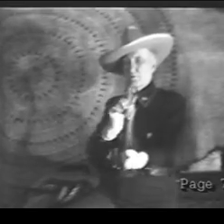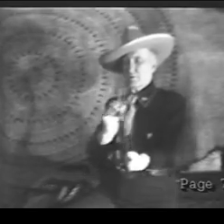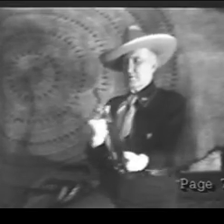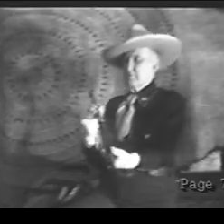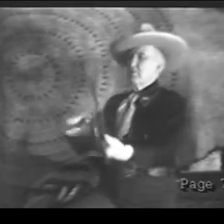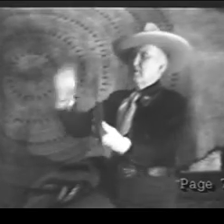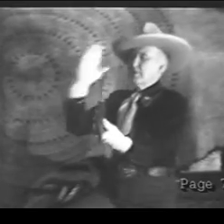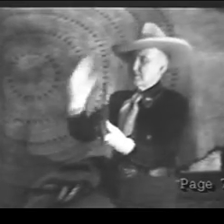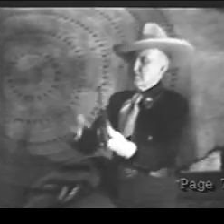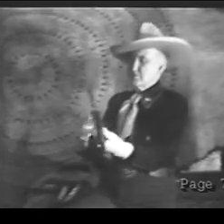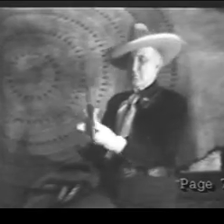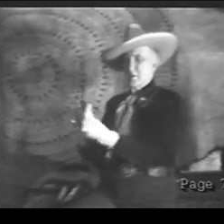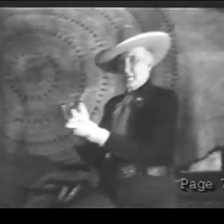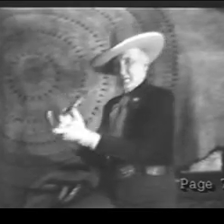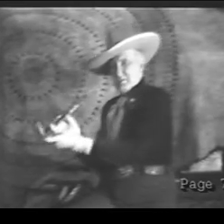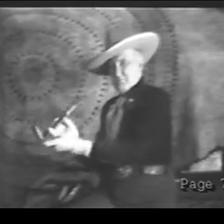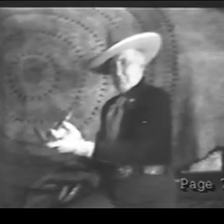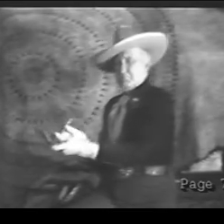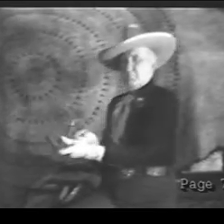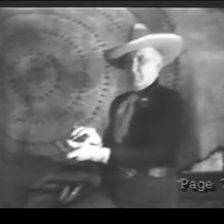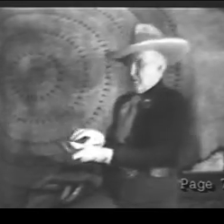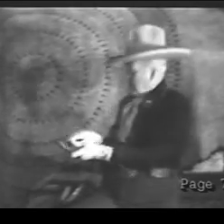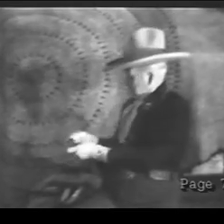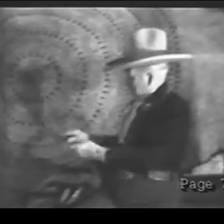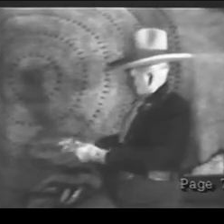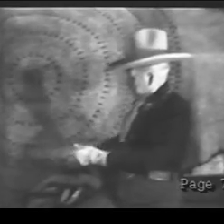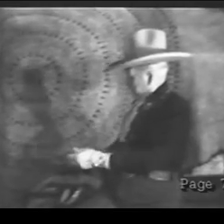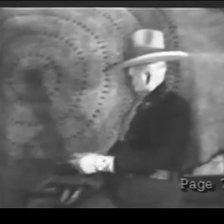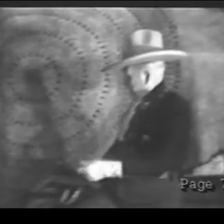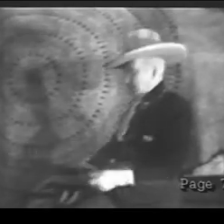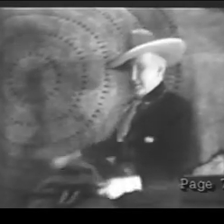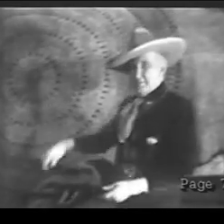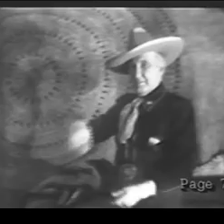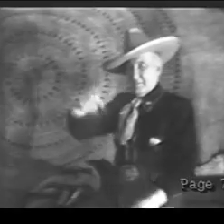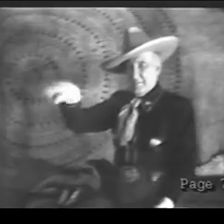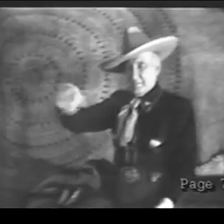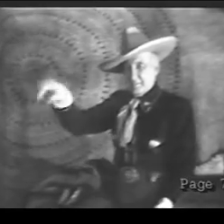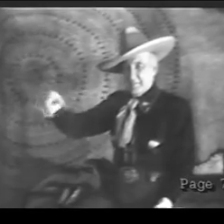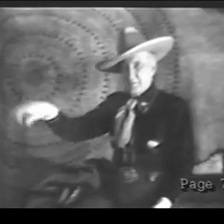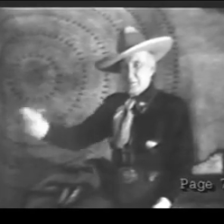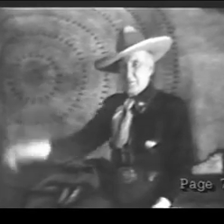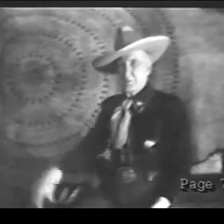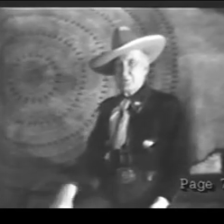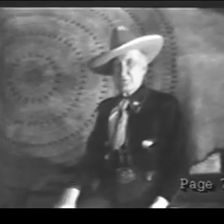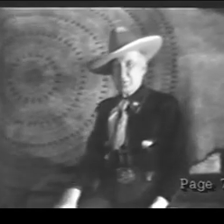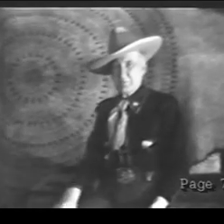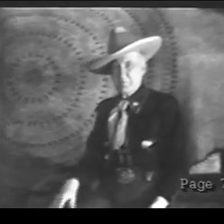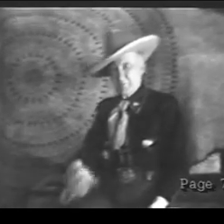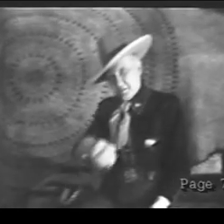smokes it, and gives it to the man next to him, and he smokes it, and that is the way it goes around the circle. But as I